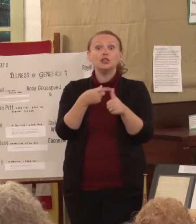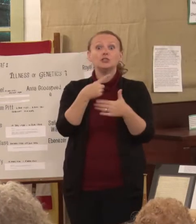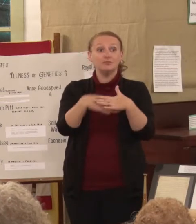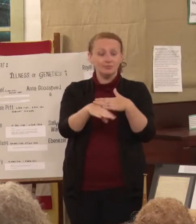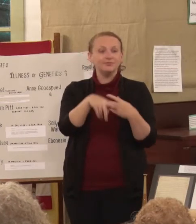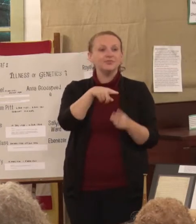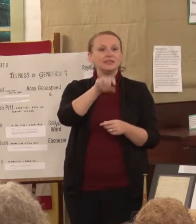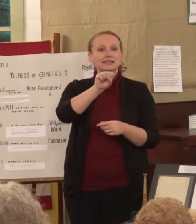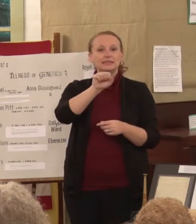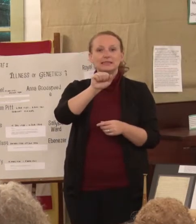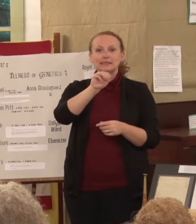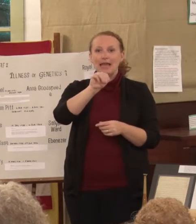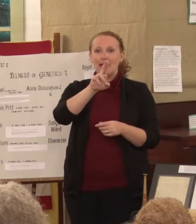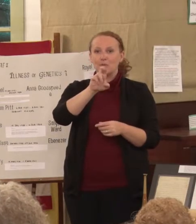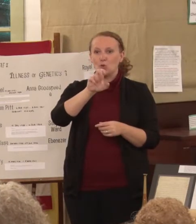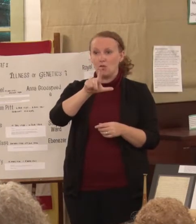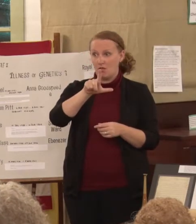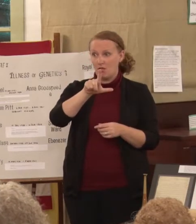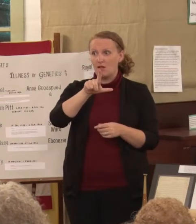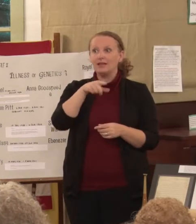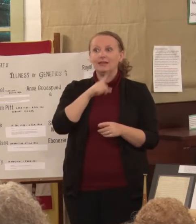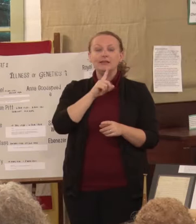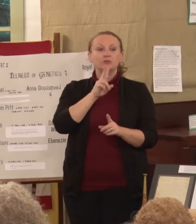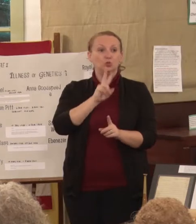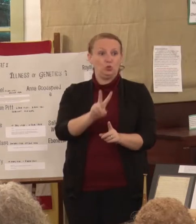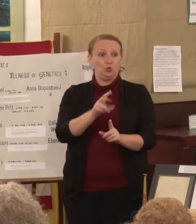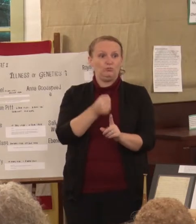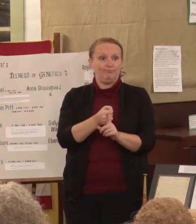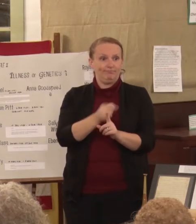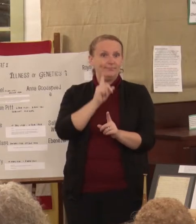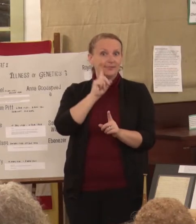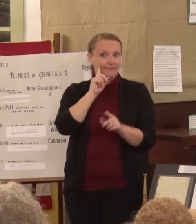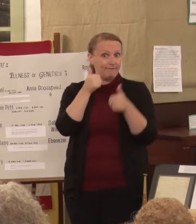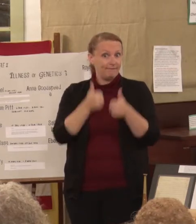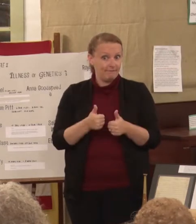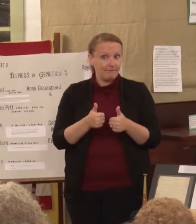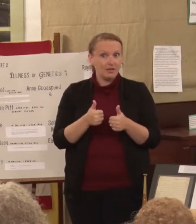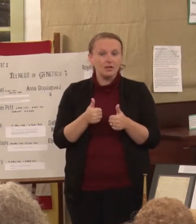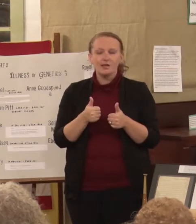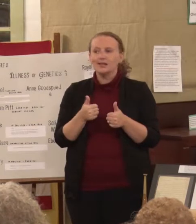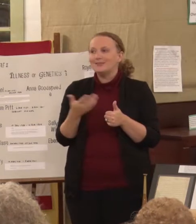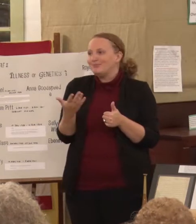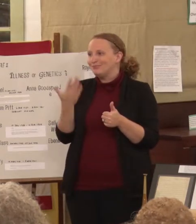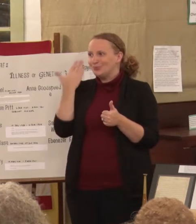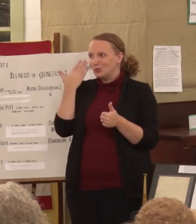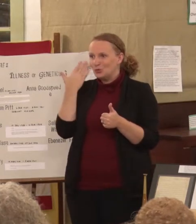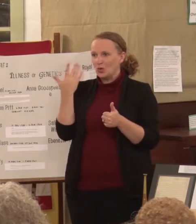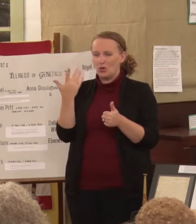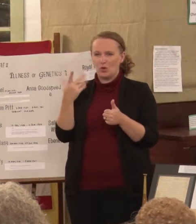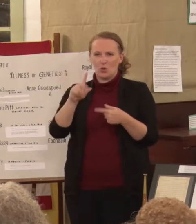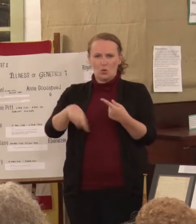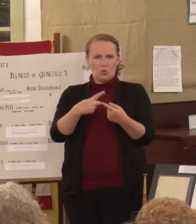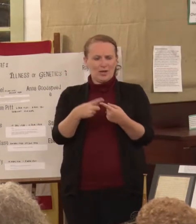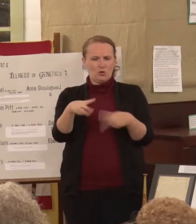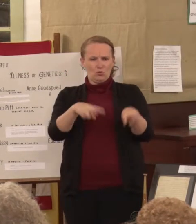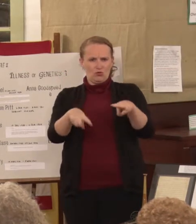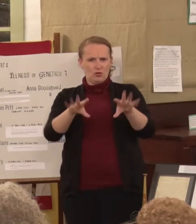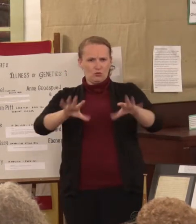two years old. We weren't sure whether, you know, when you look at a group of people, is this genetic deafness, is this illness